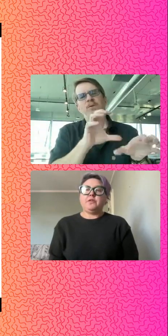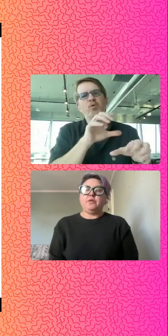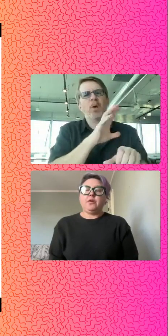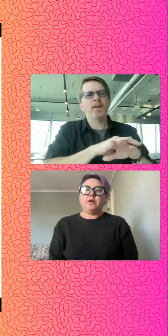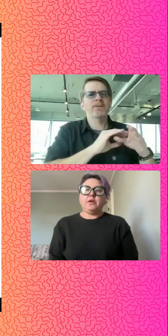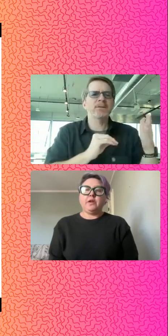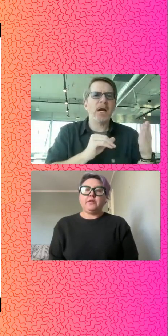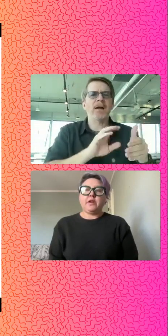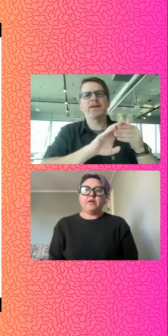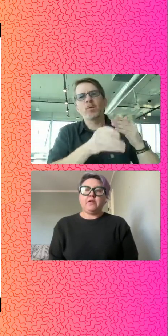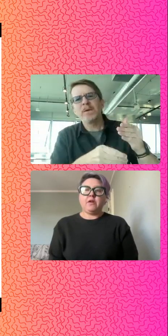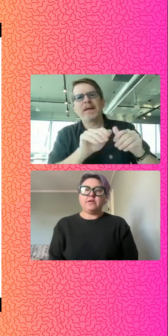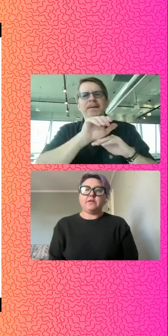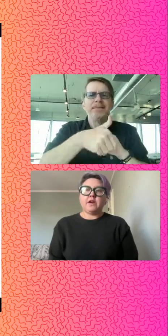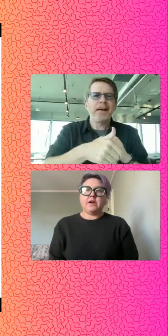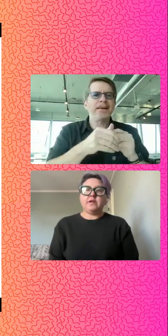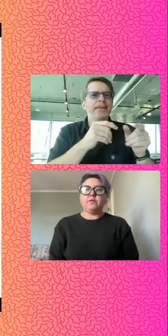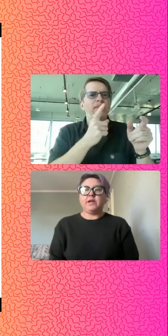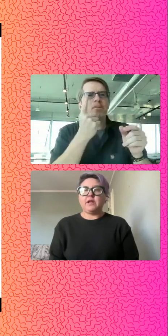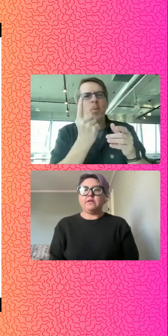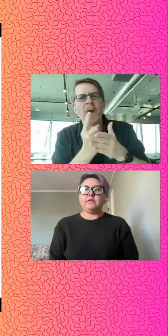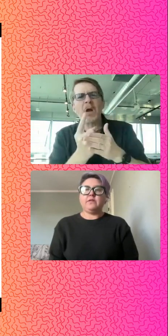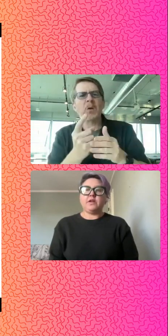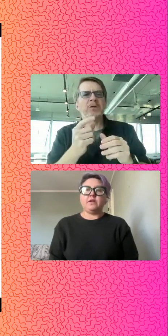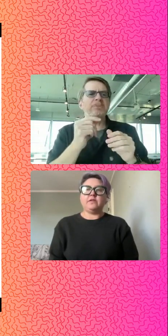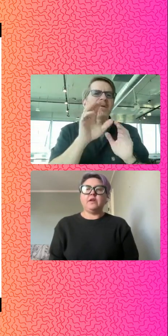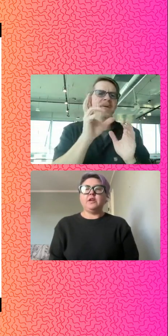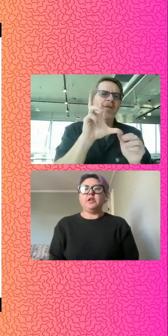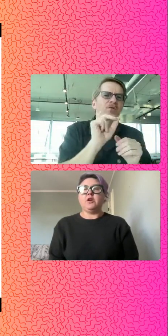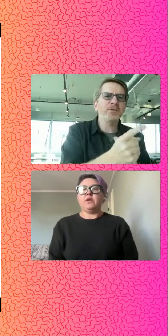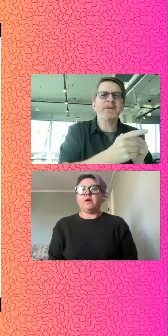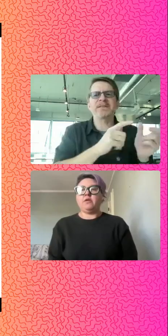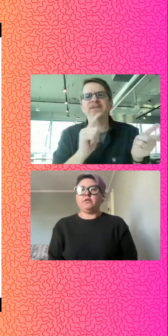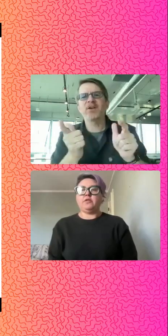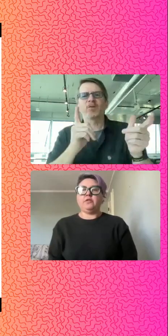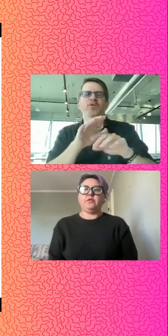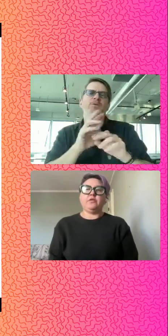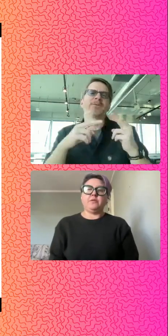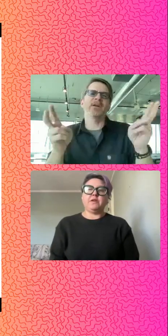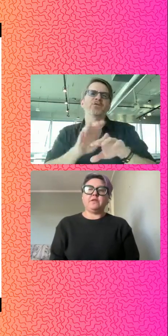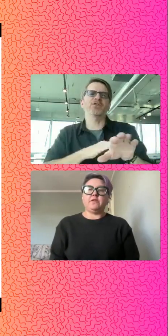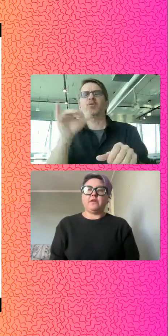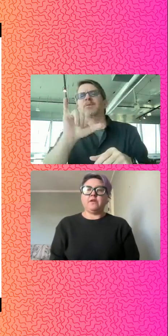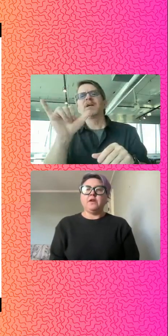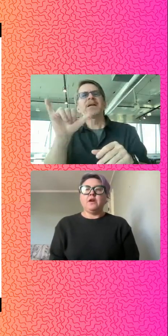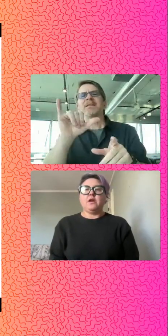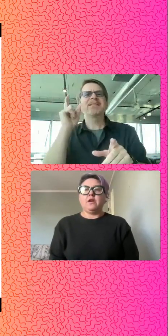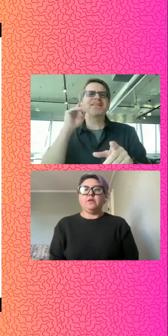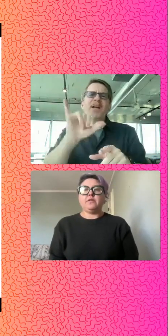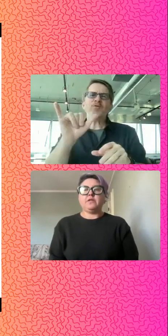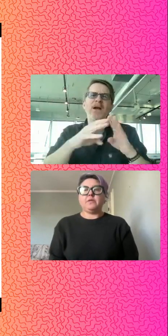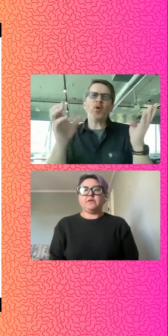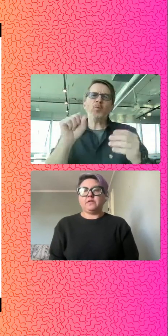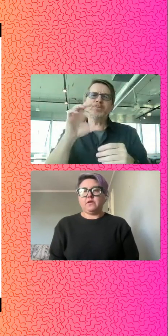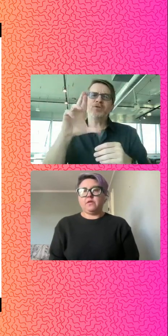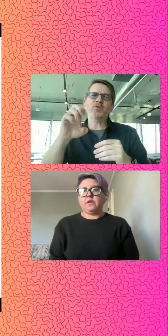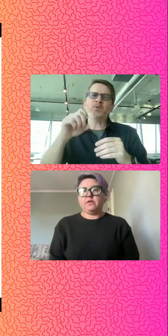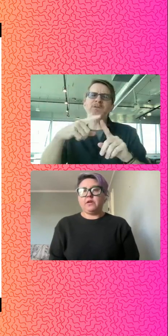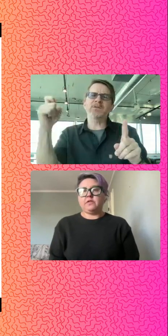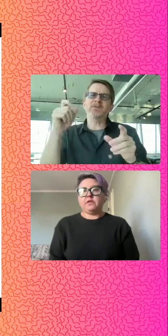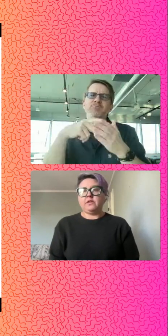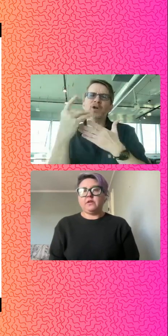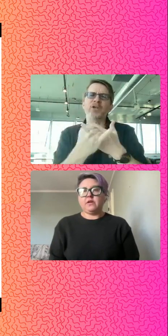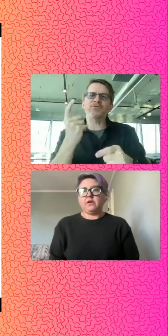being able to work here and there on the side, weekends, evenings, an hour or two, 30 minutes here and there. It was a little bit